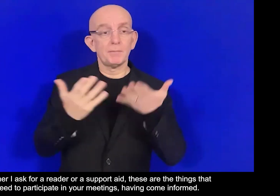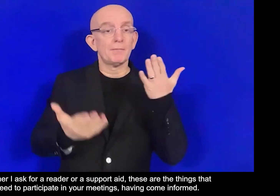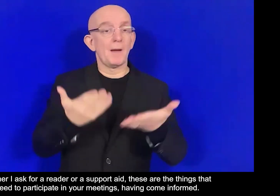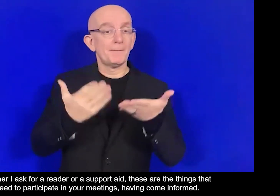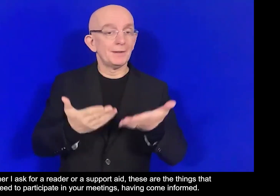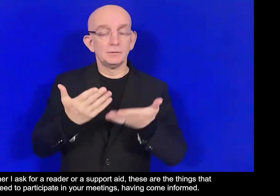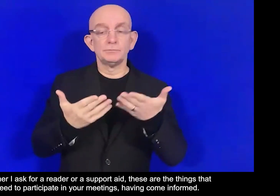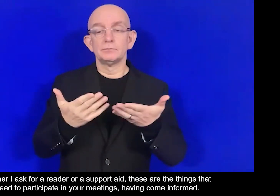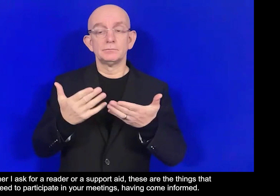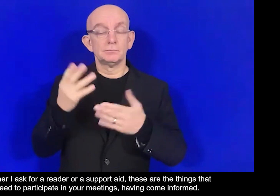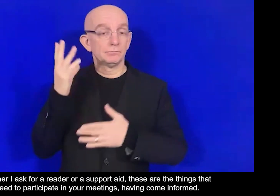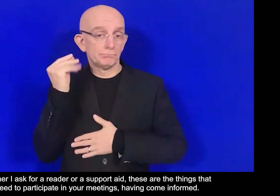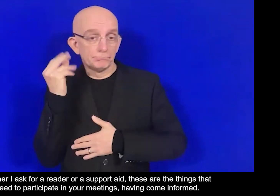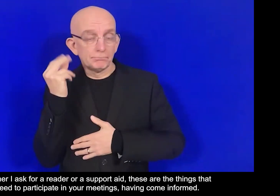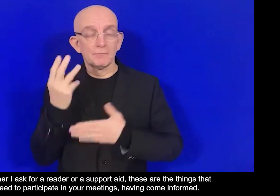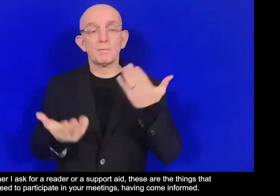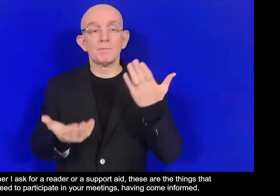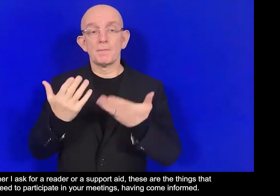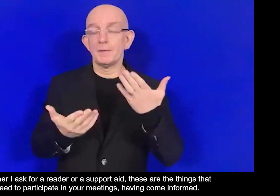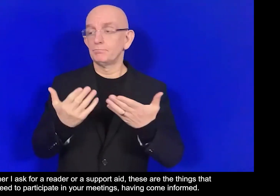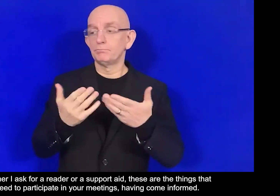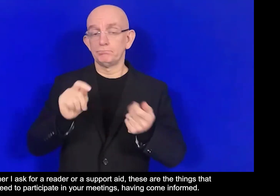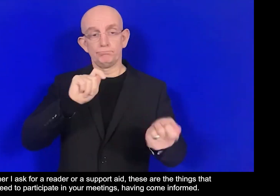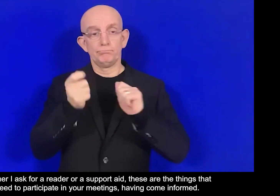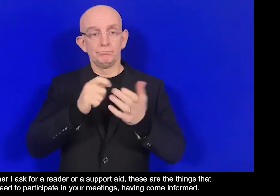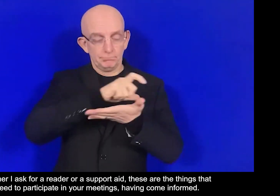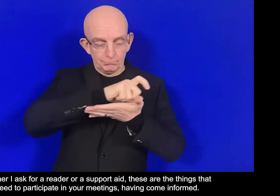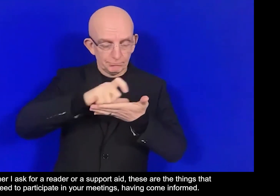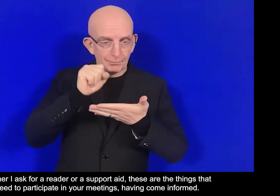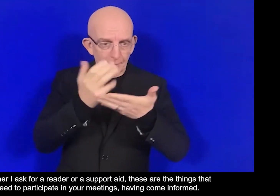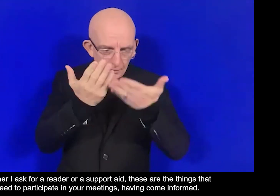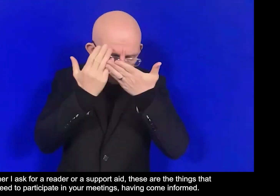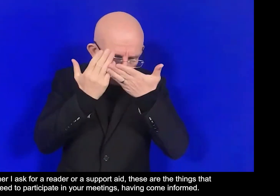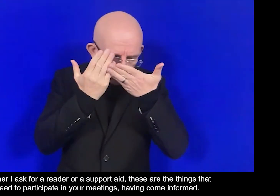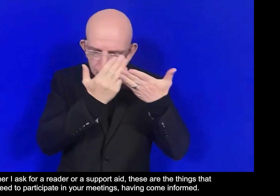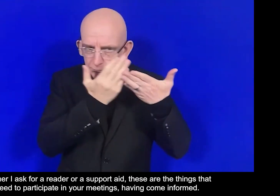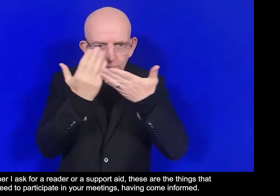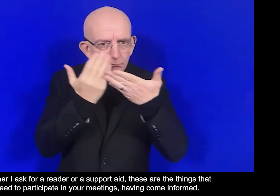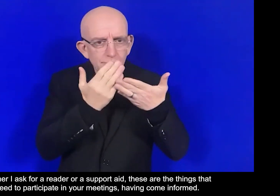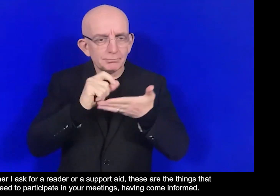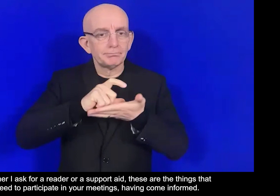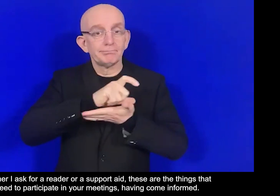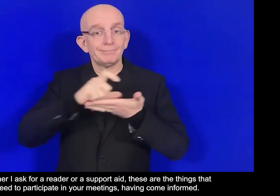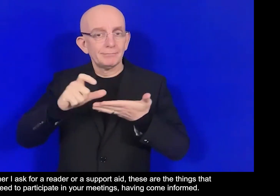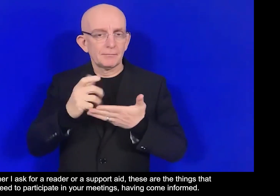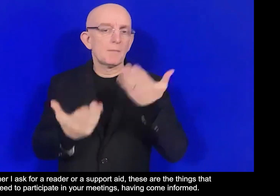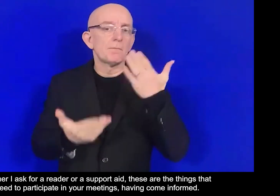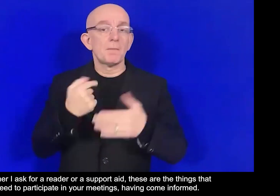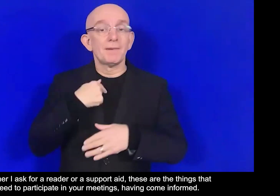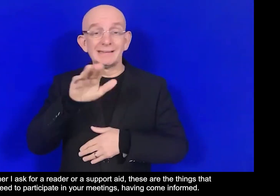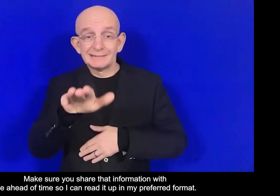aid, these are the things that I need to participate in your meetings, having come